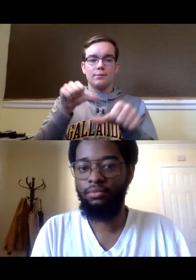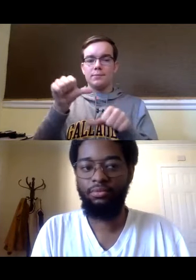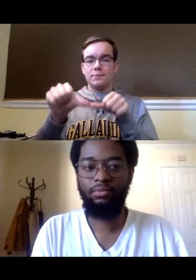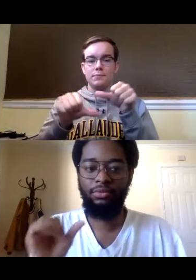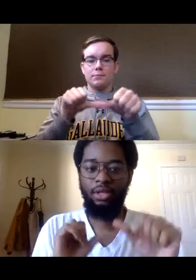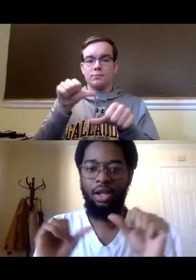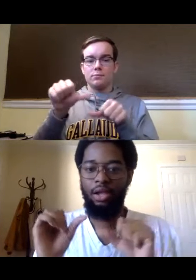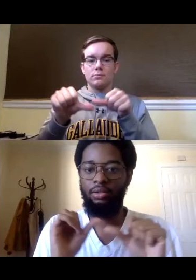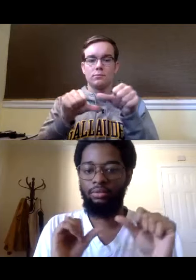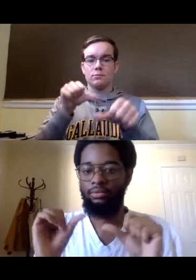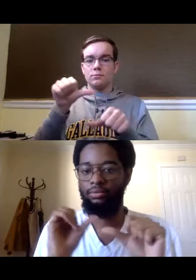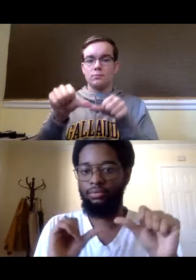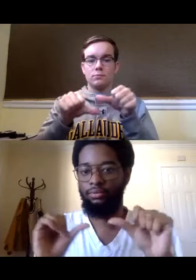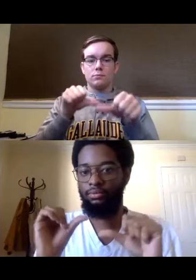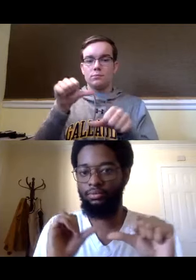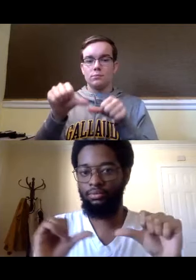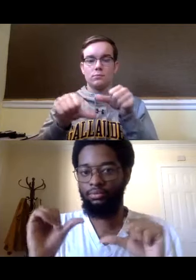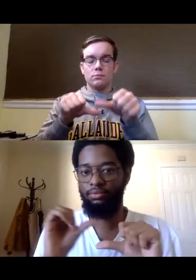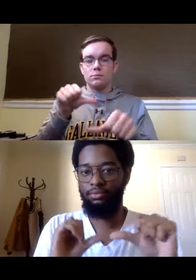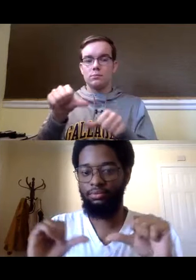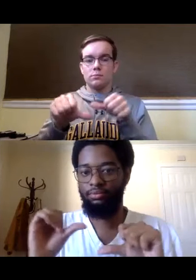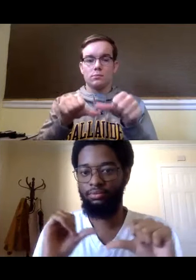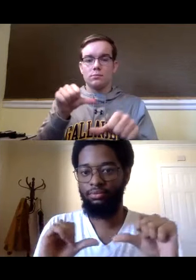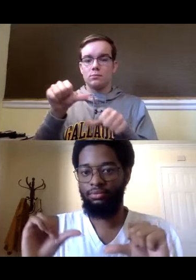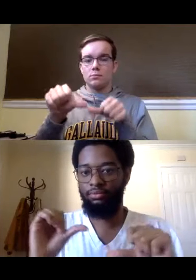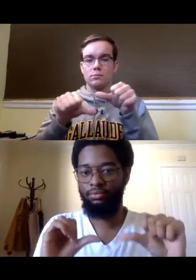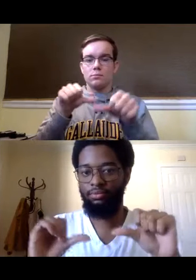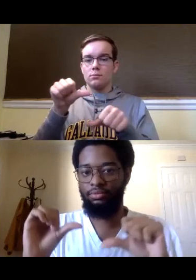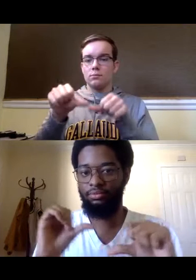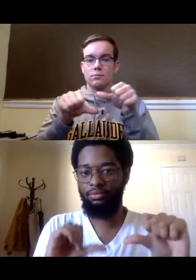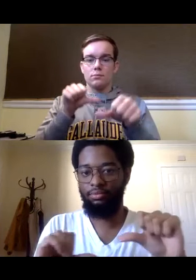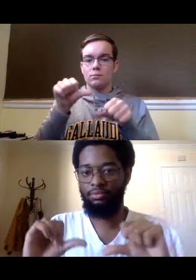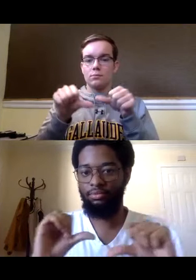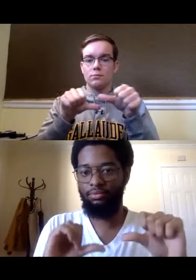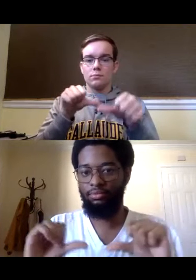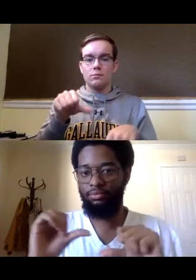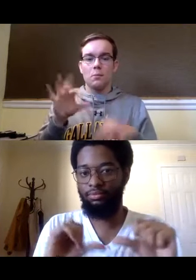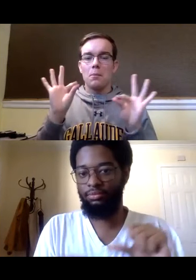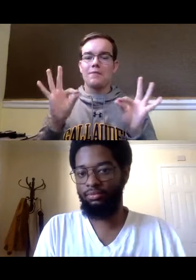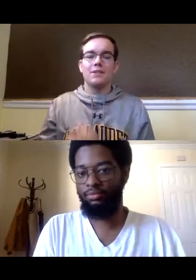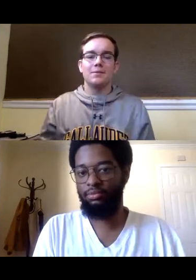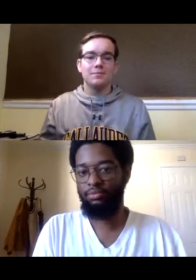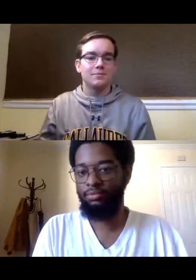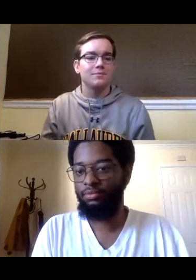So these are some science, and this is the sign for science.